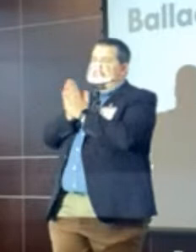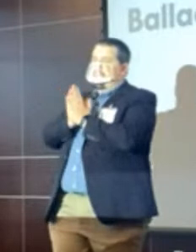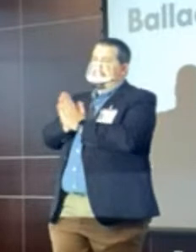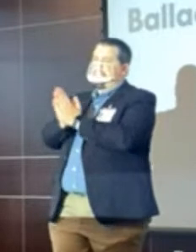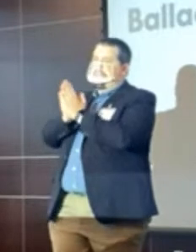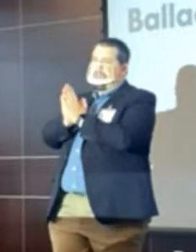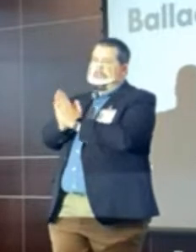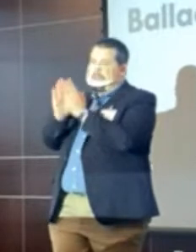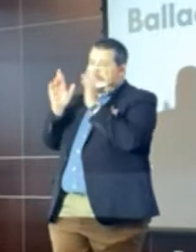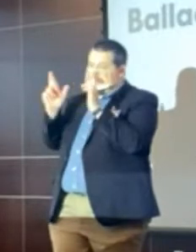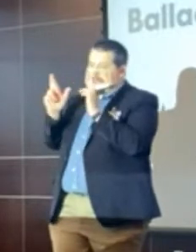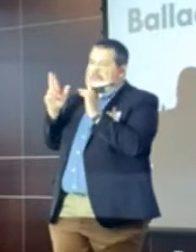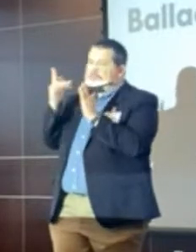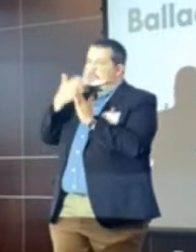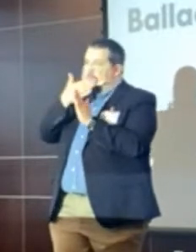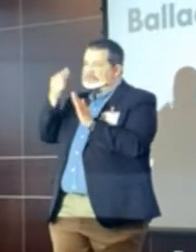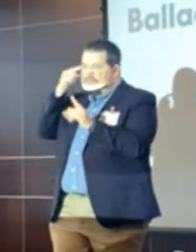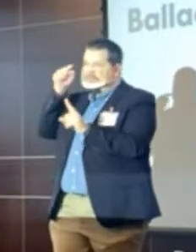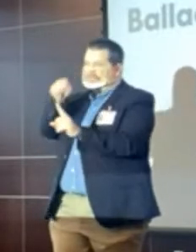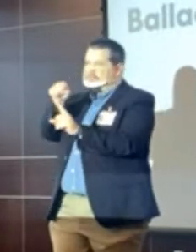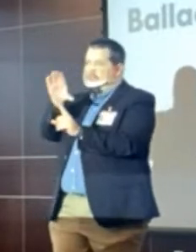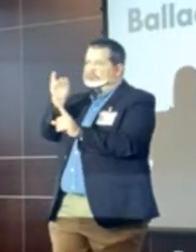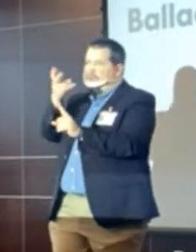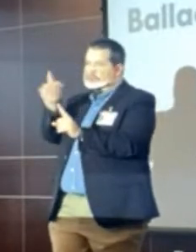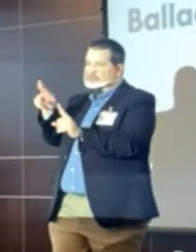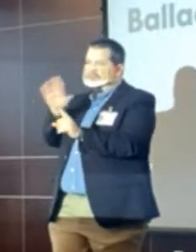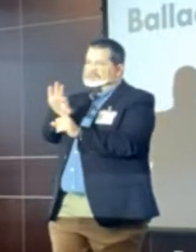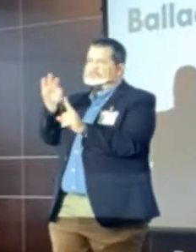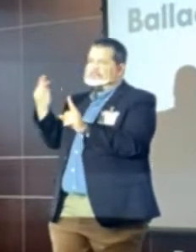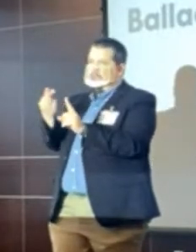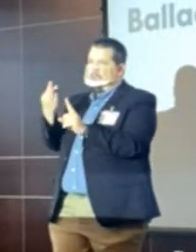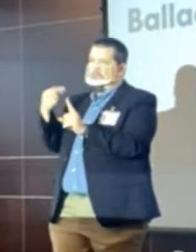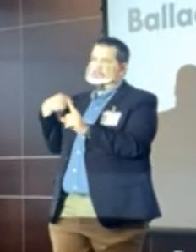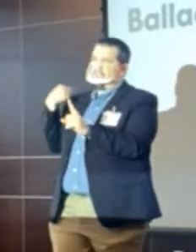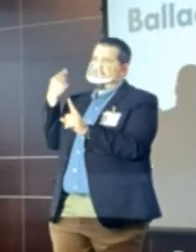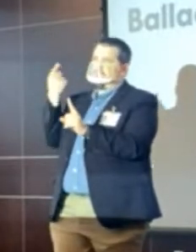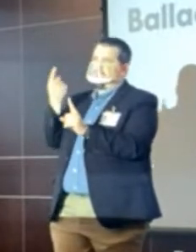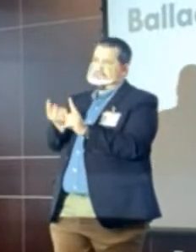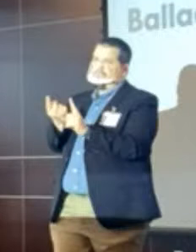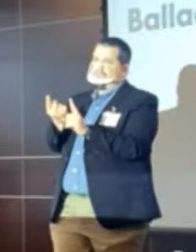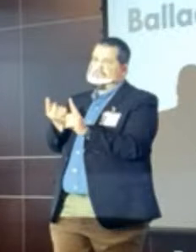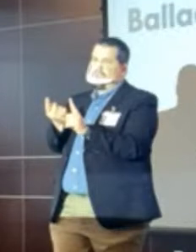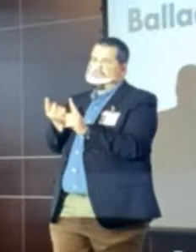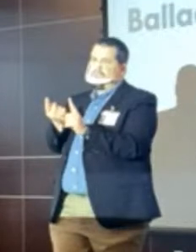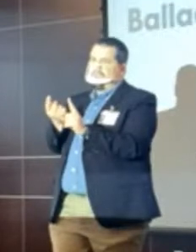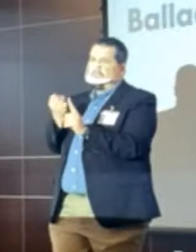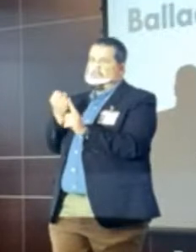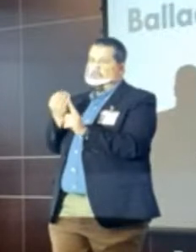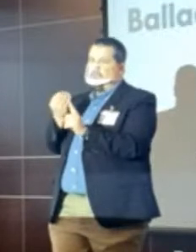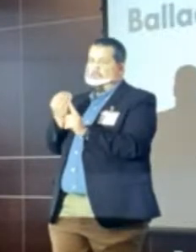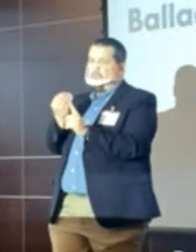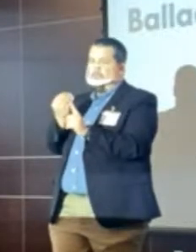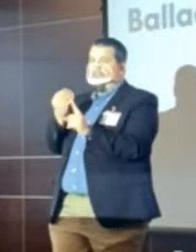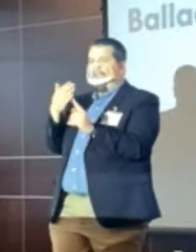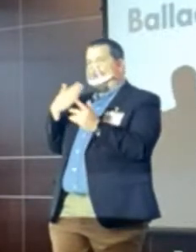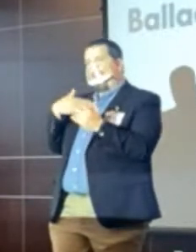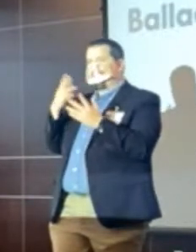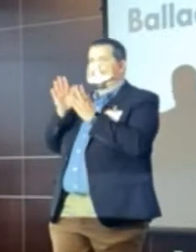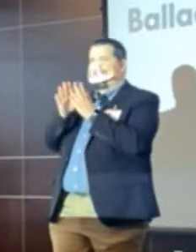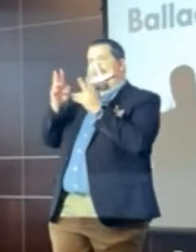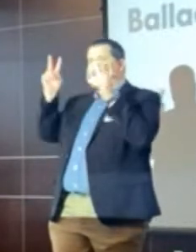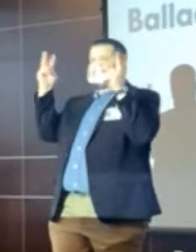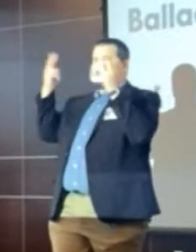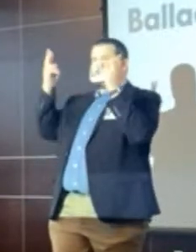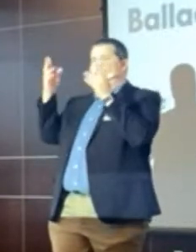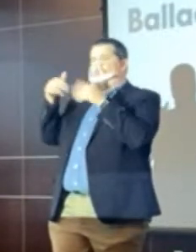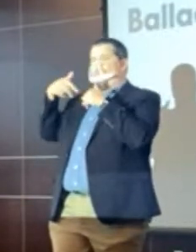praying and hoping for the best for Connor and his family for some time now. And so we had a victory walk for Connor